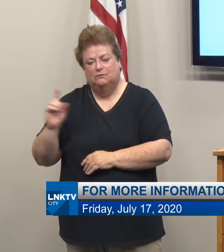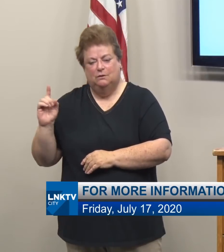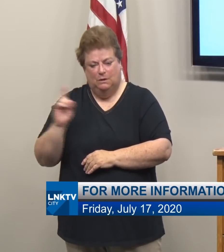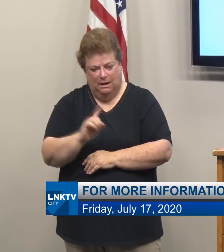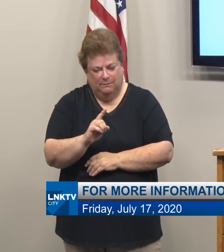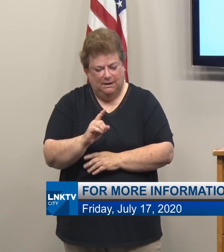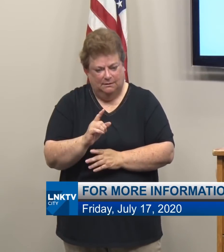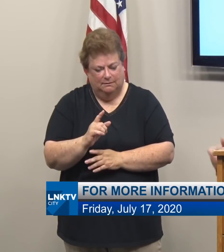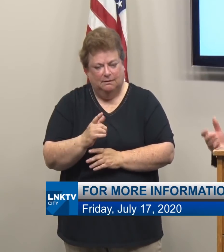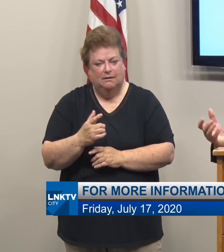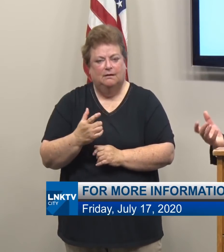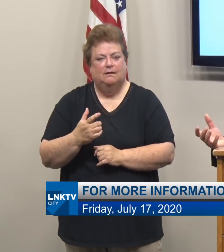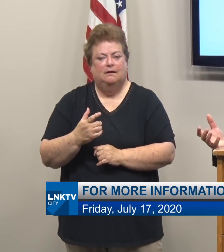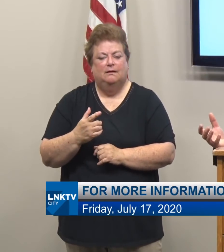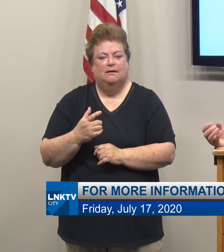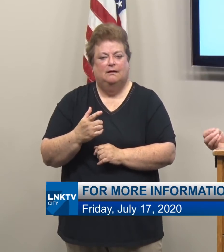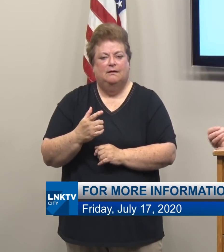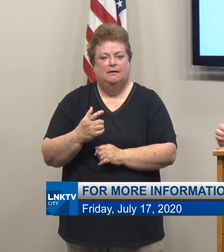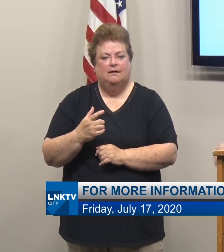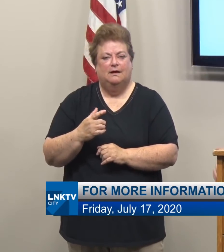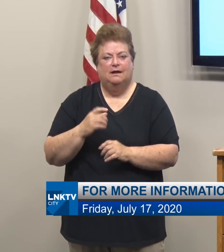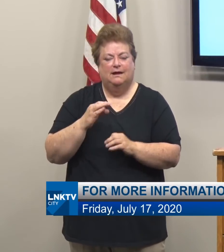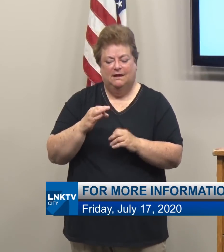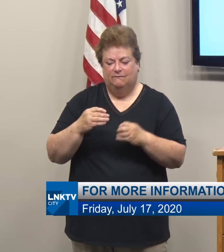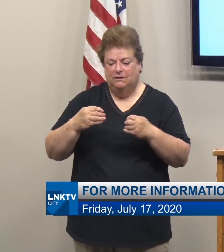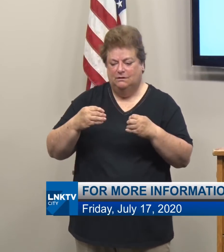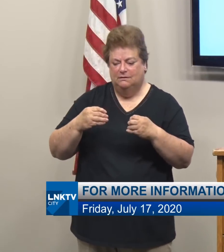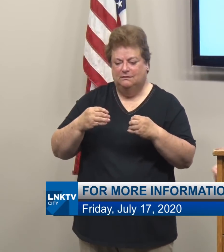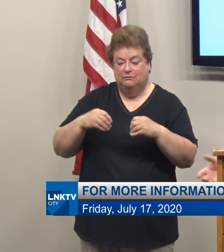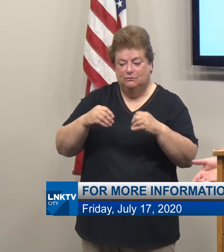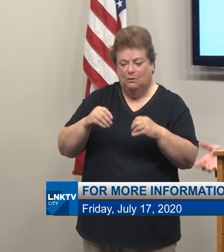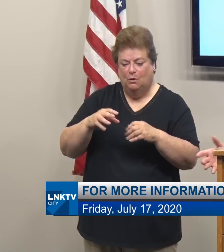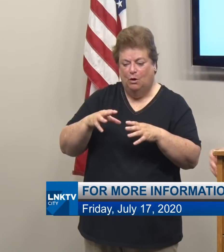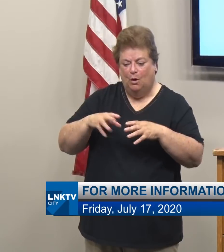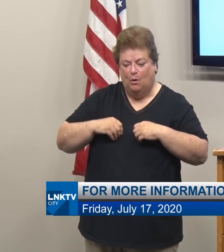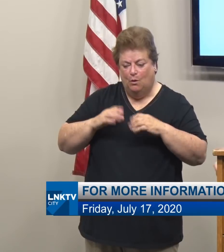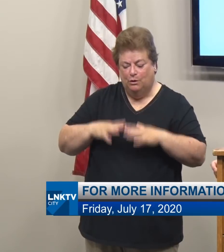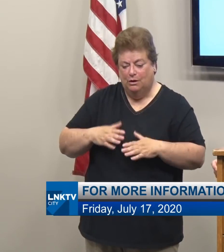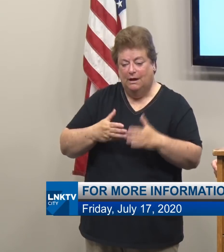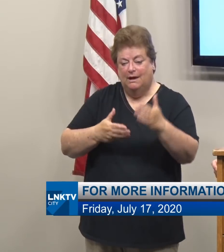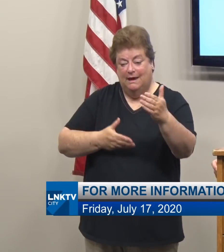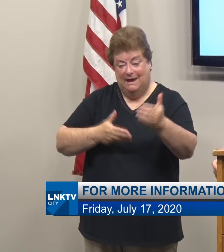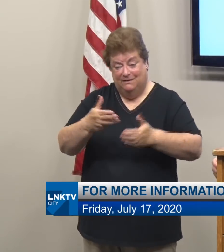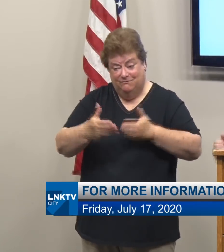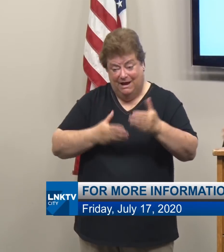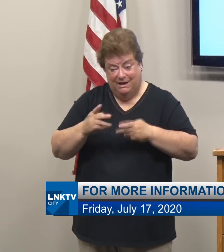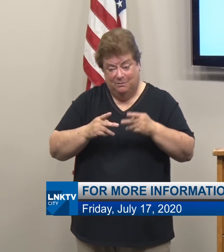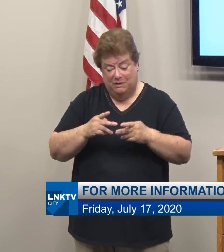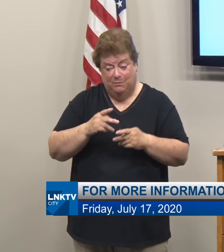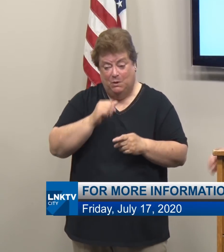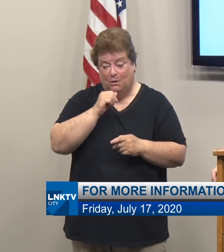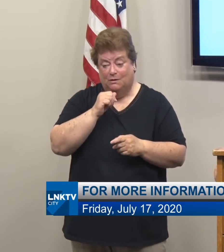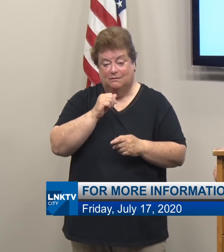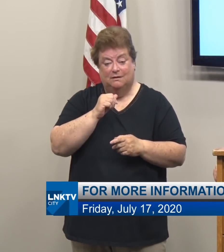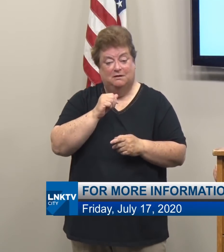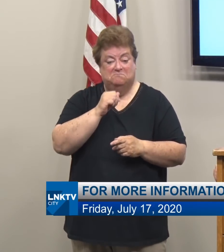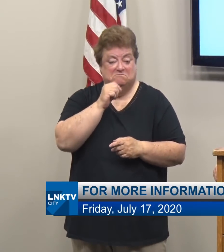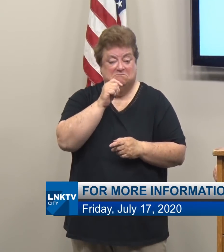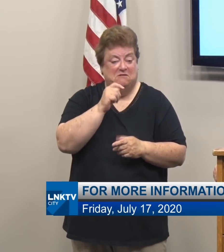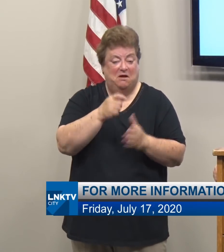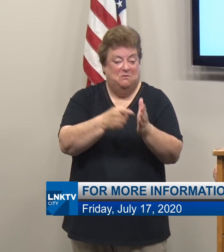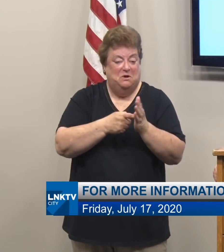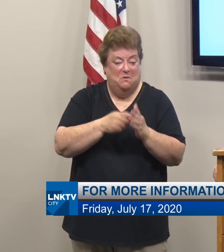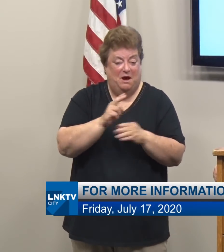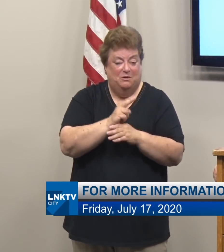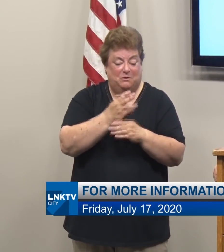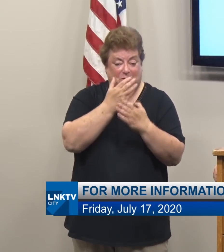trespassing at that point. If a store owner is inviting people to come in without a mask, then they would be the ones that would